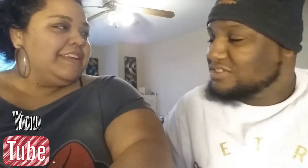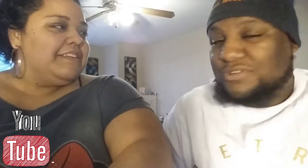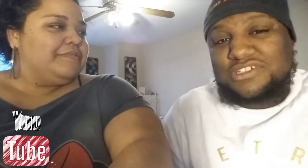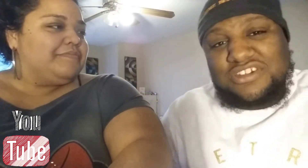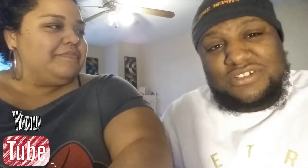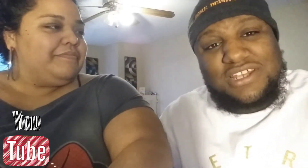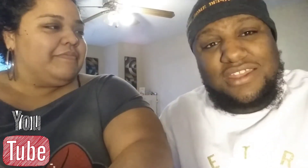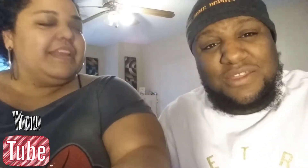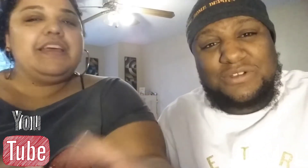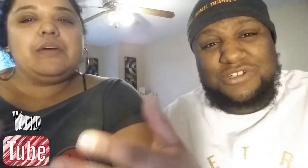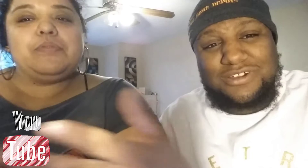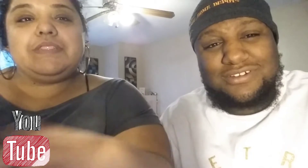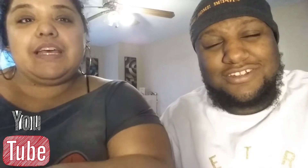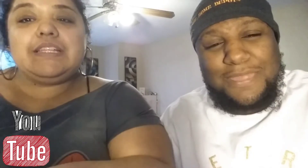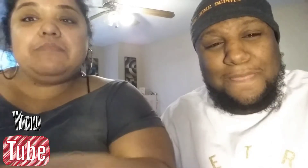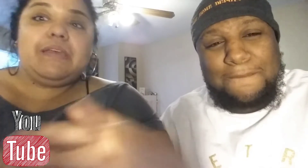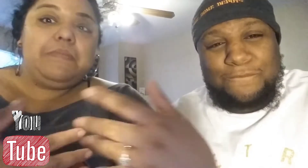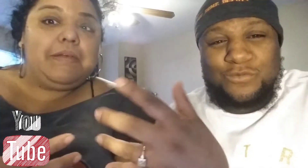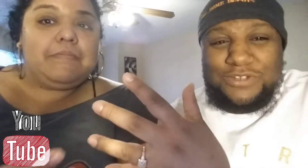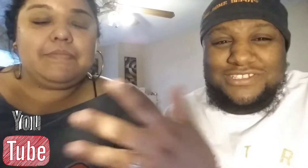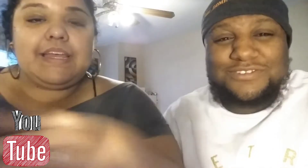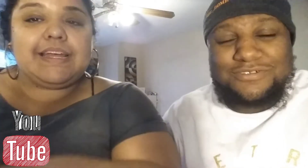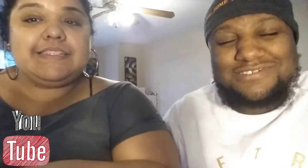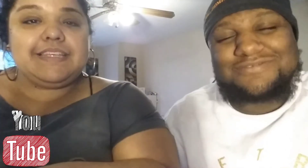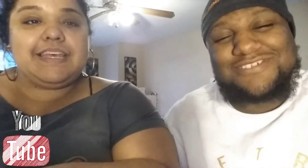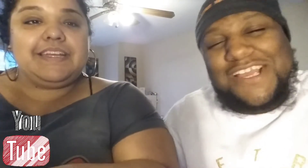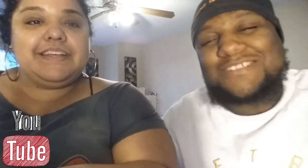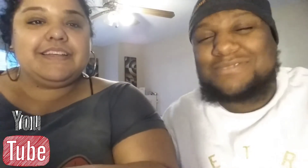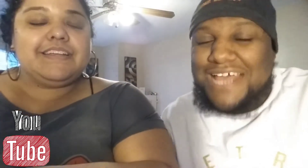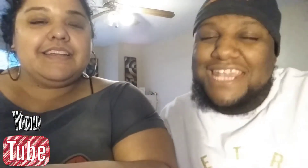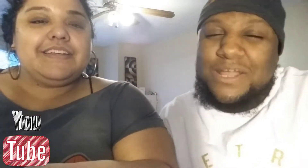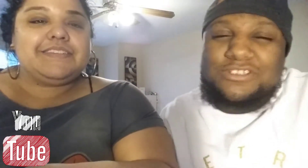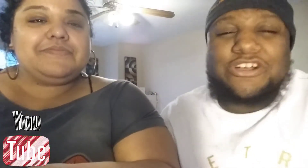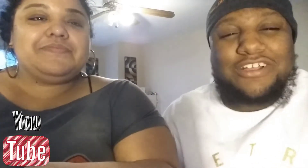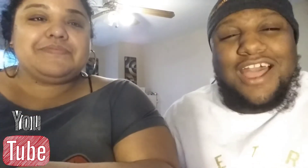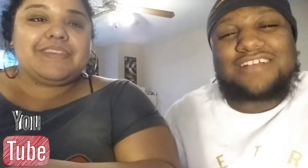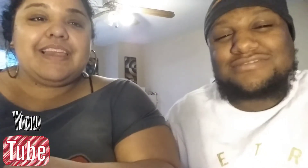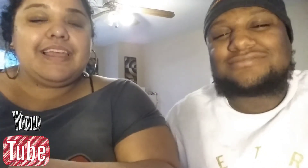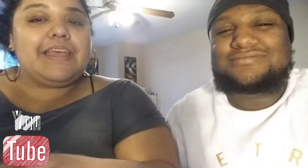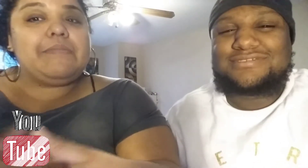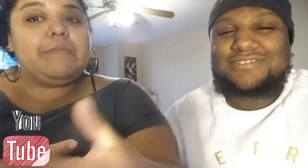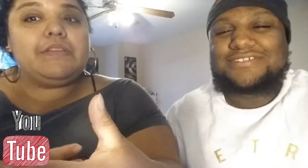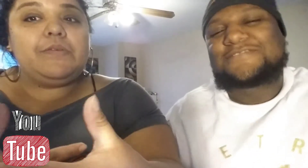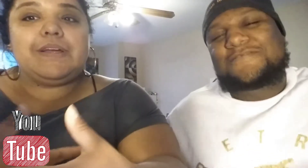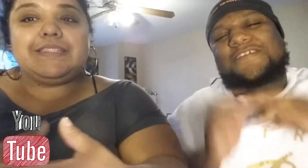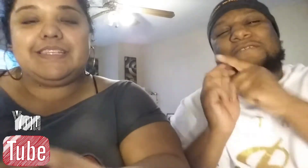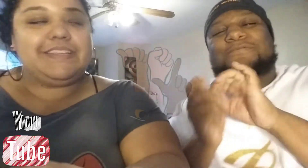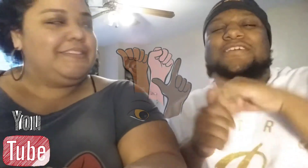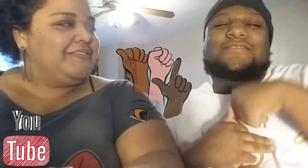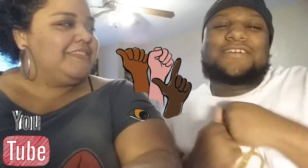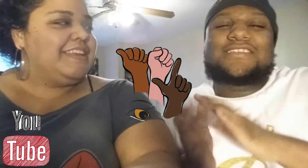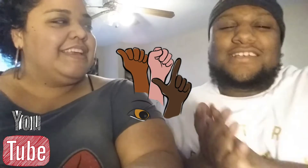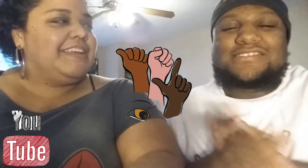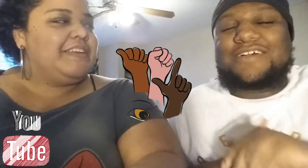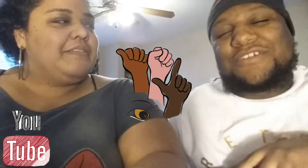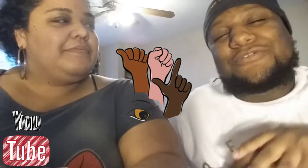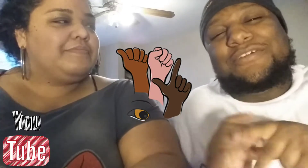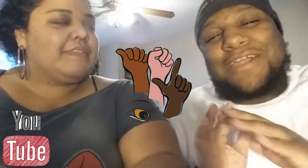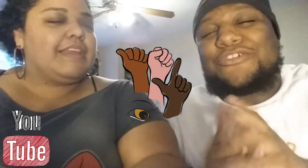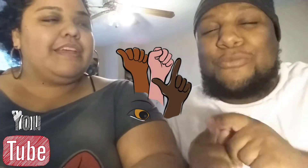we just learned sign language. A couple signs, maybe. We just like doing I some, said. We're getting some sign language on, guys. It might be a little rusty. You know what I mean? We're getting that sign. We're doing no